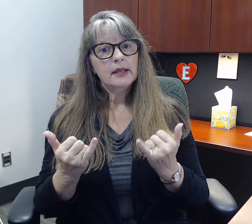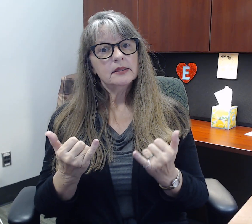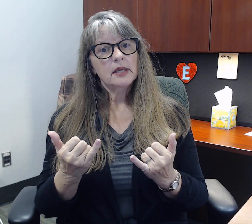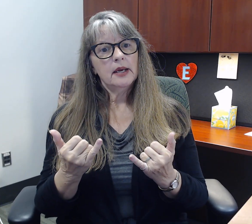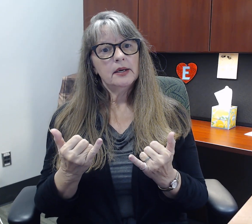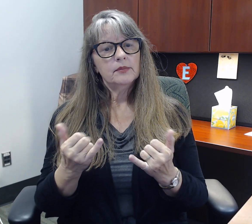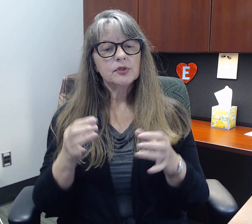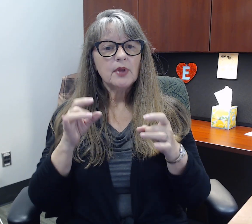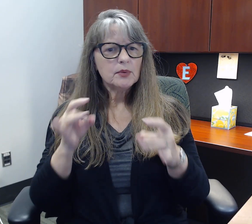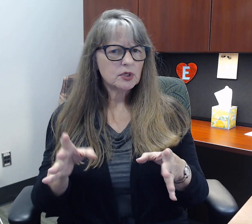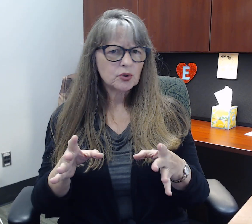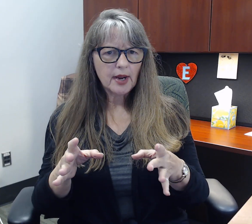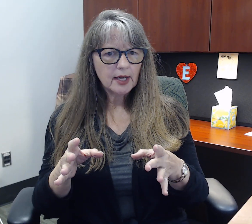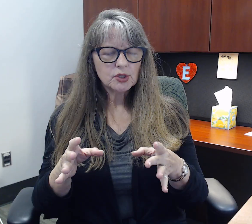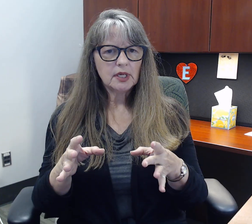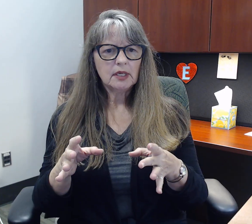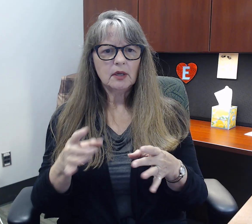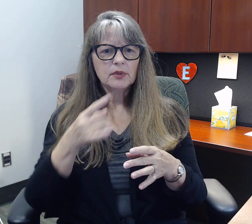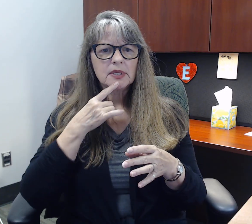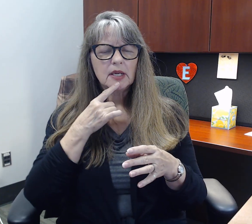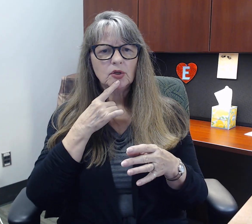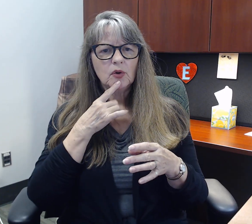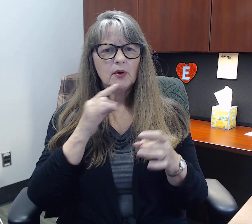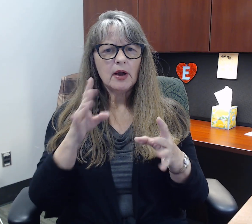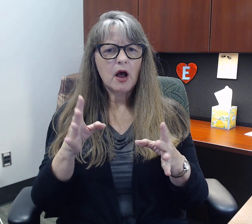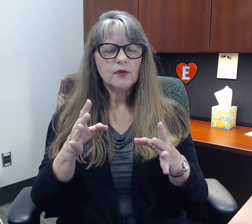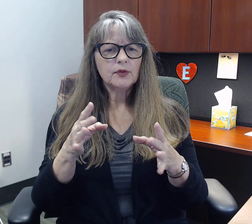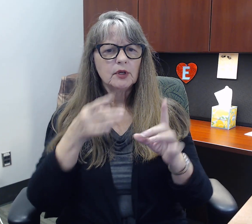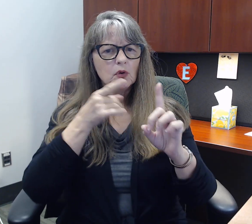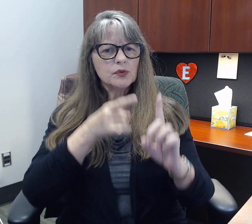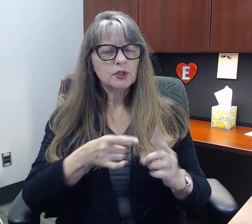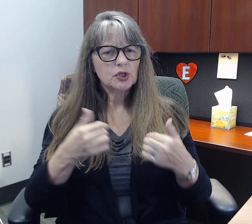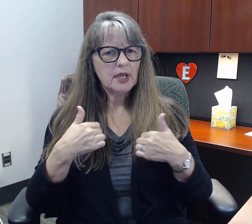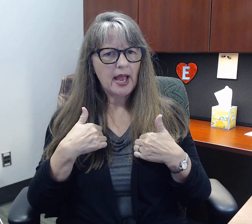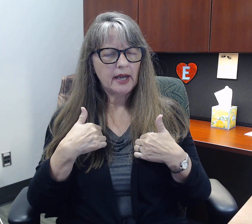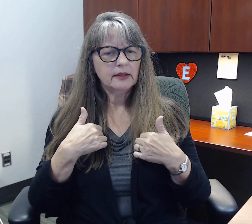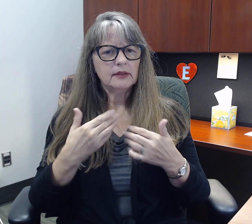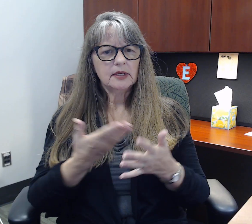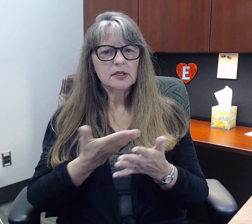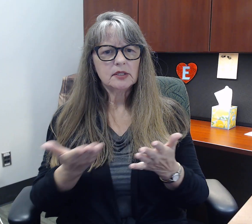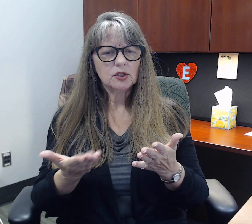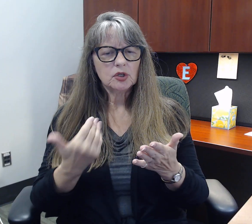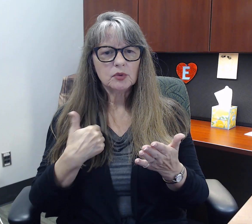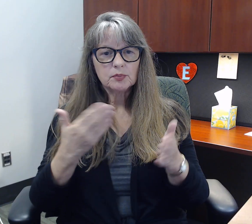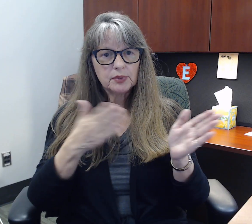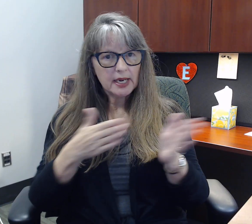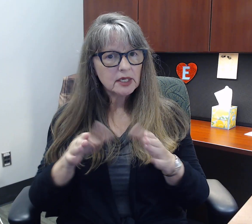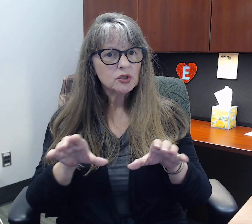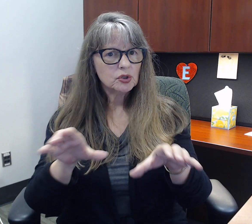And so that was a tragedy. And they were saying, oh, how awful, the goals that she had and the things that she was planning to